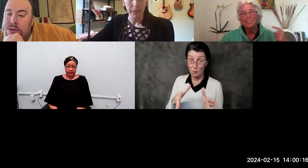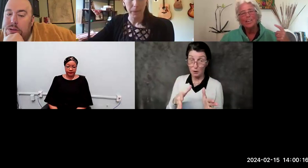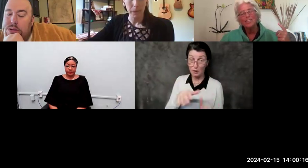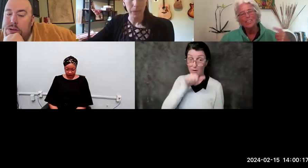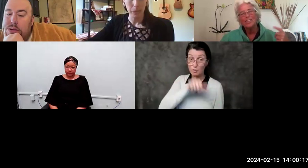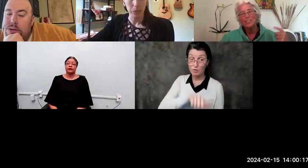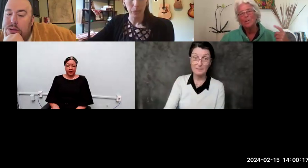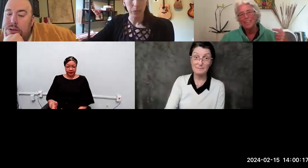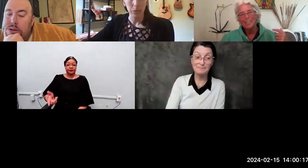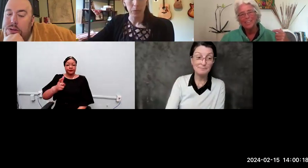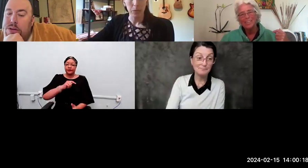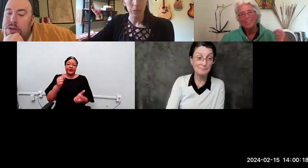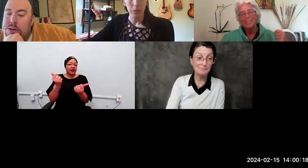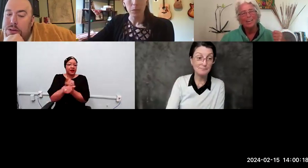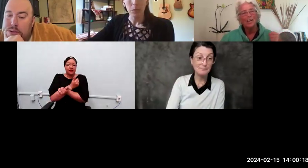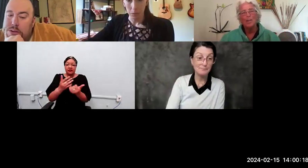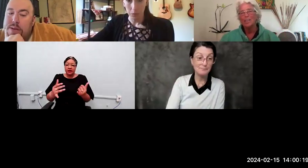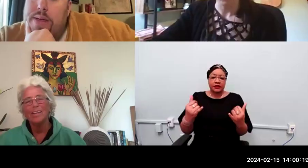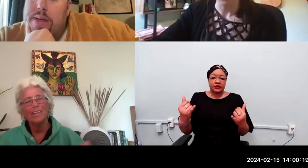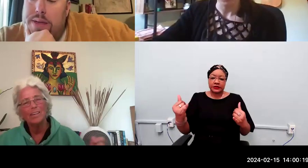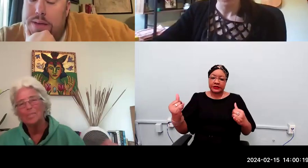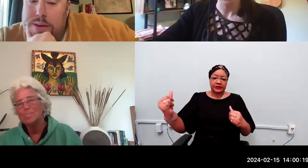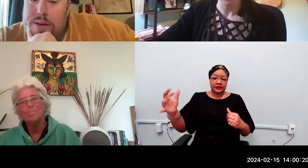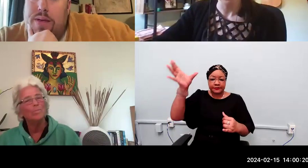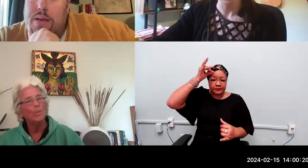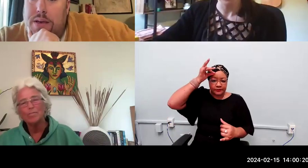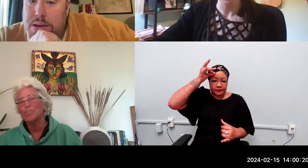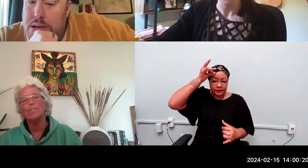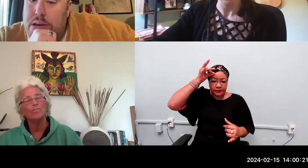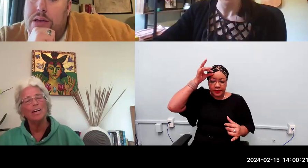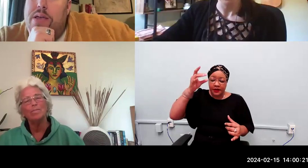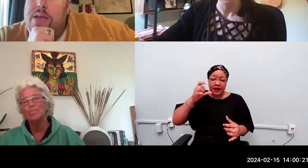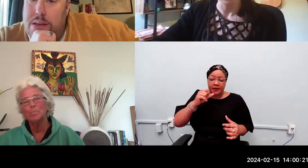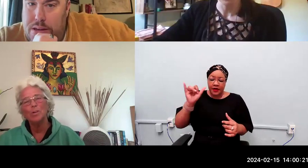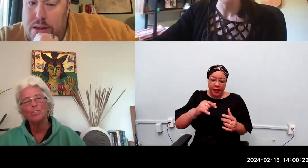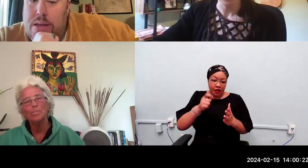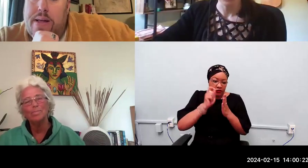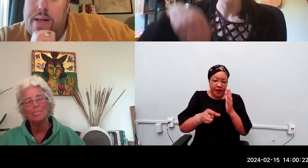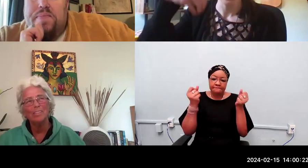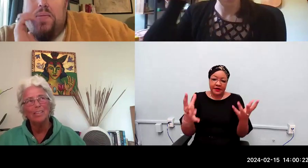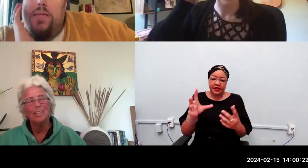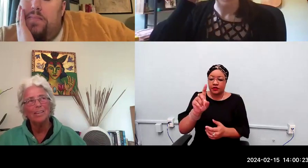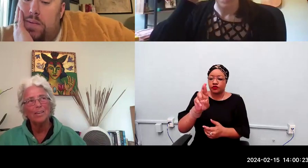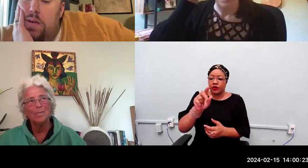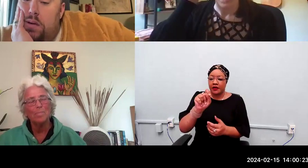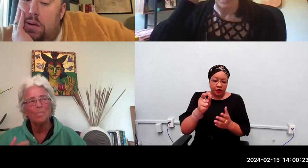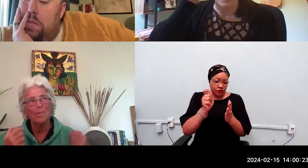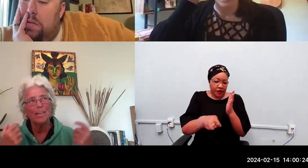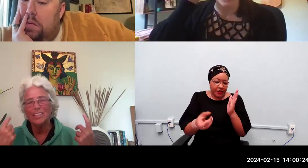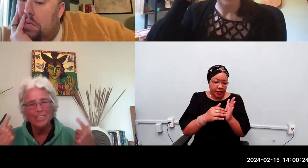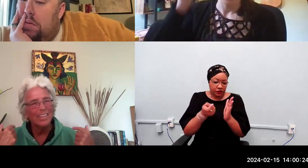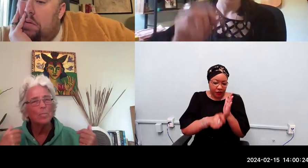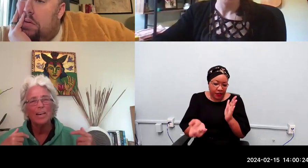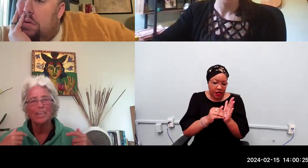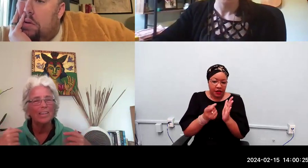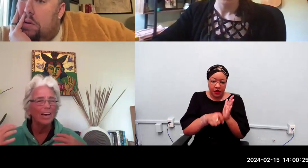everything still kind of stays in my head. I'm not like a draft person. And